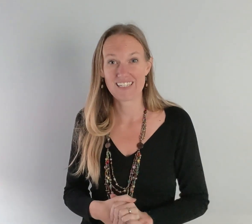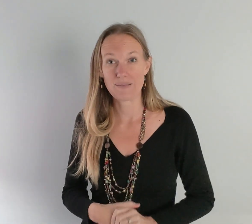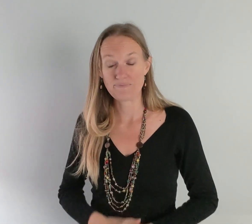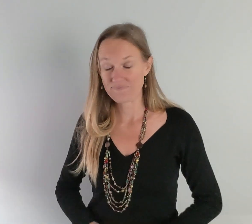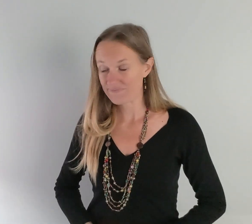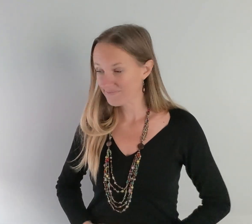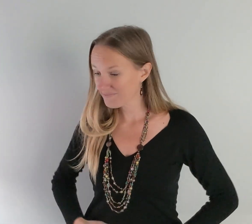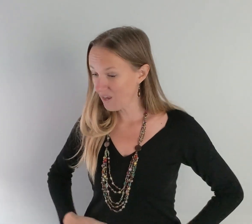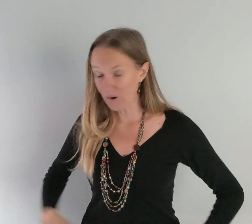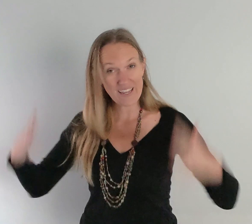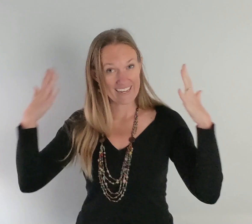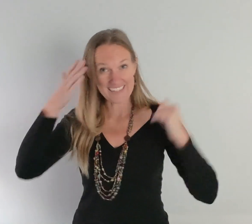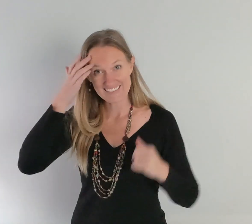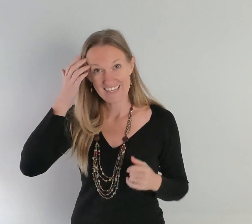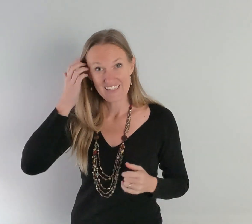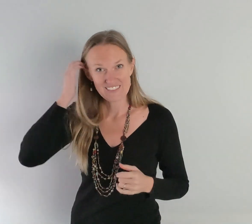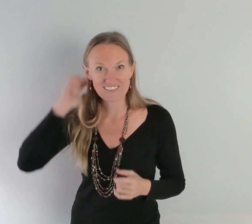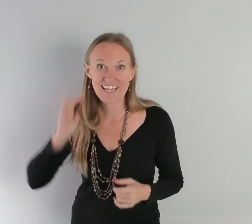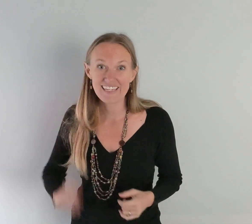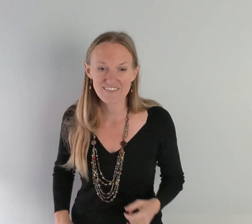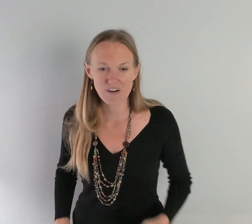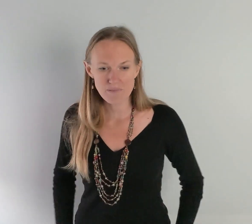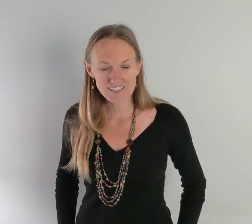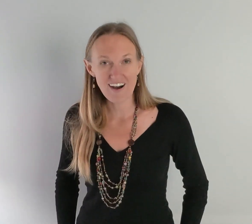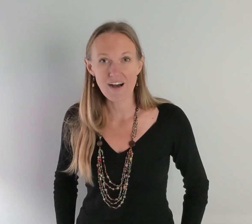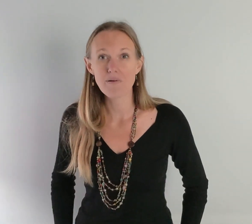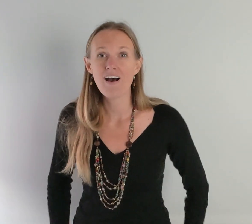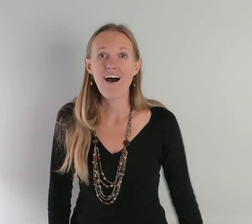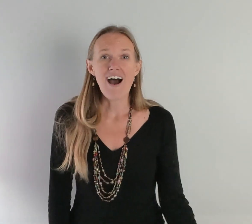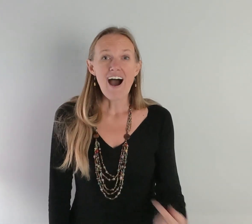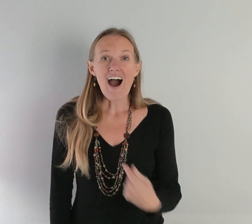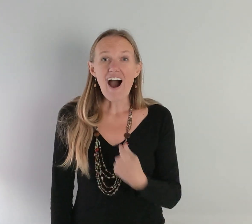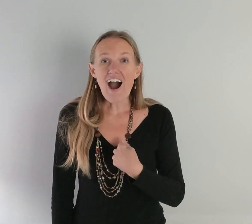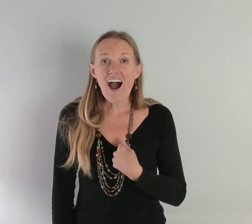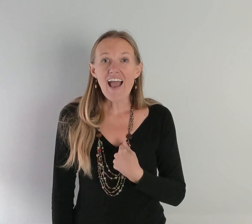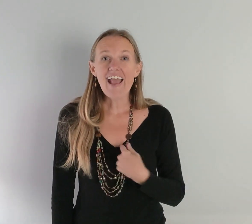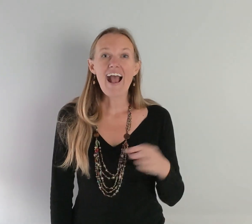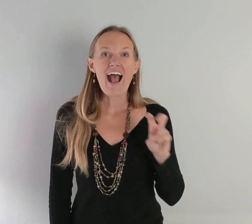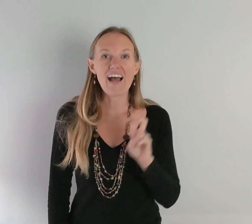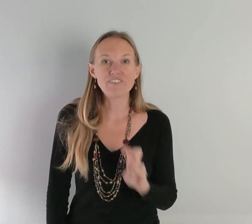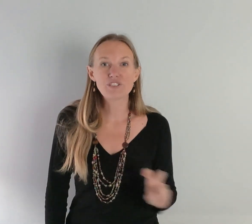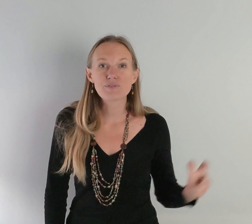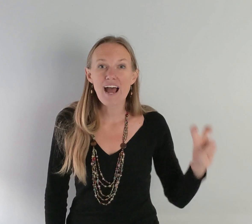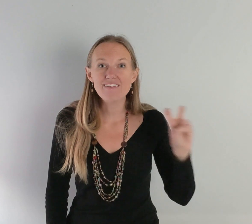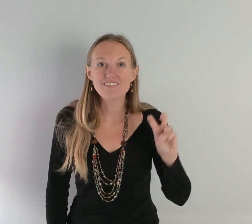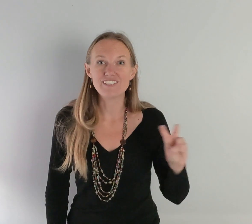channel. Okay, guys, so taking it from the top, I have